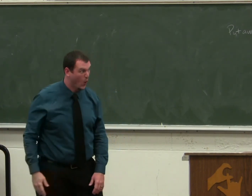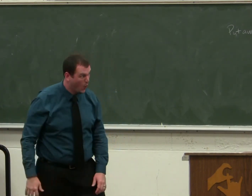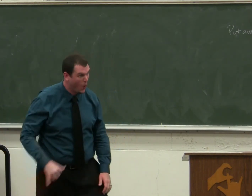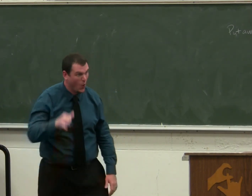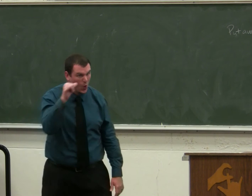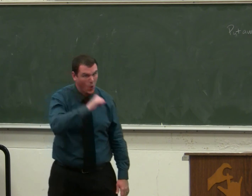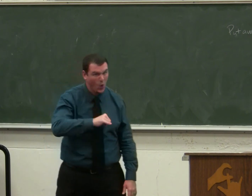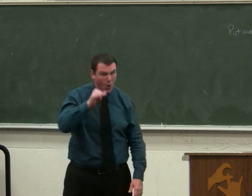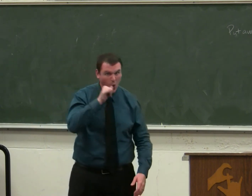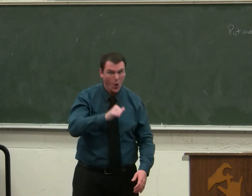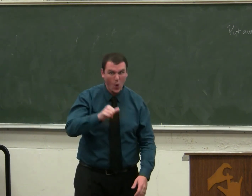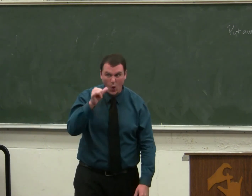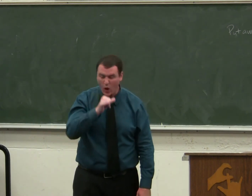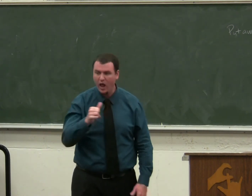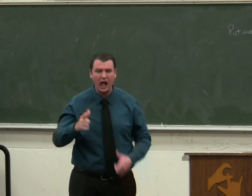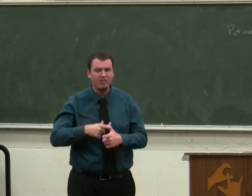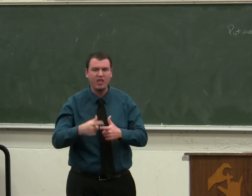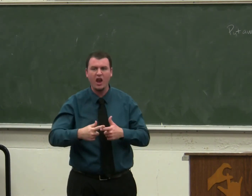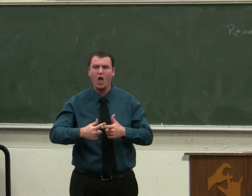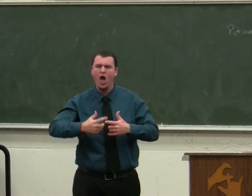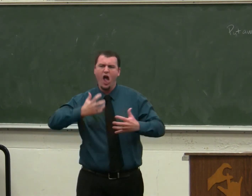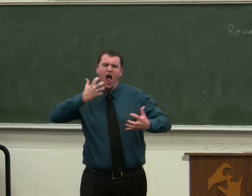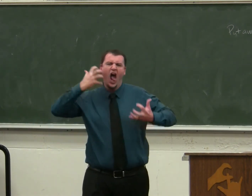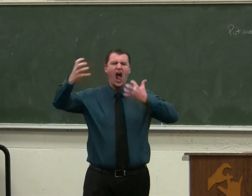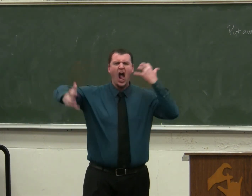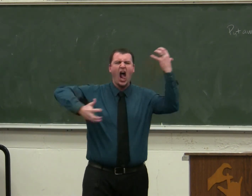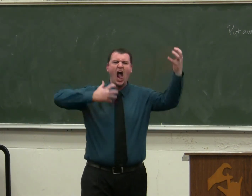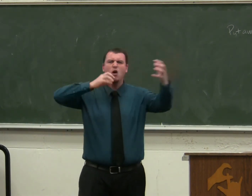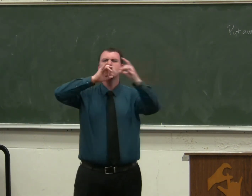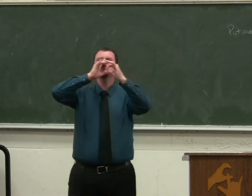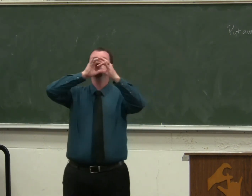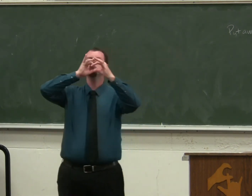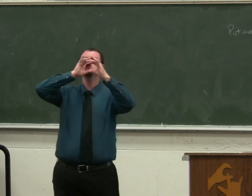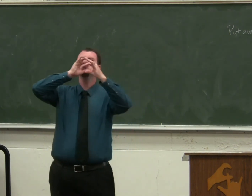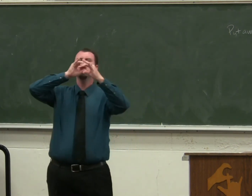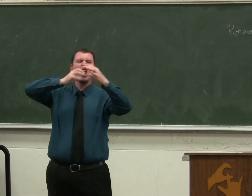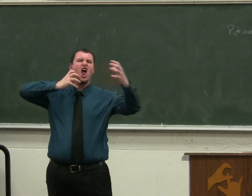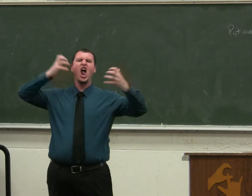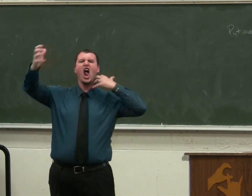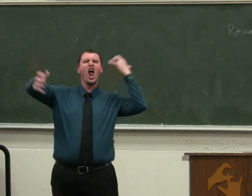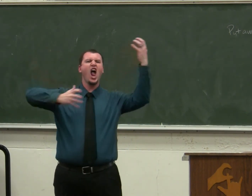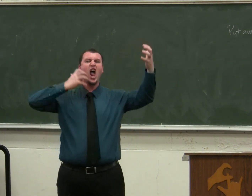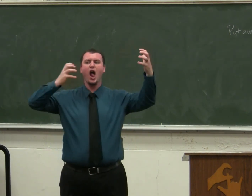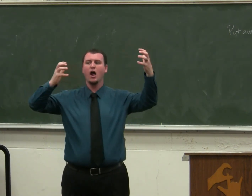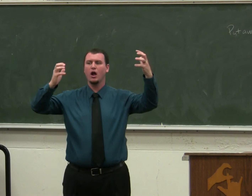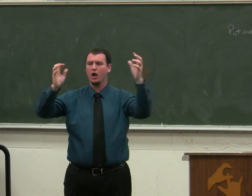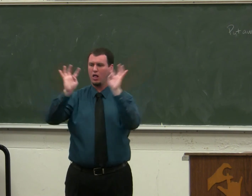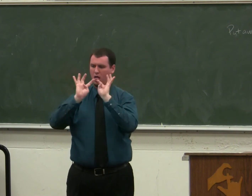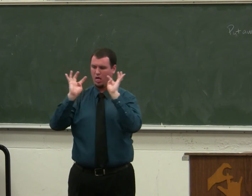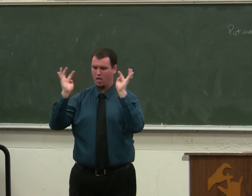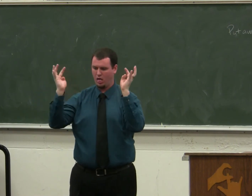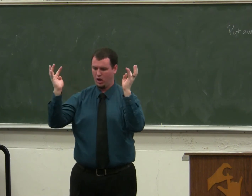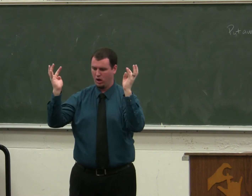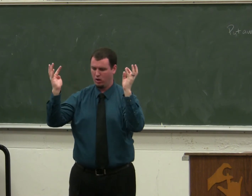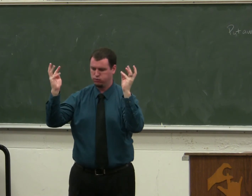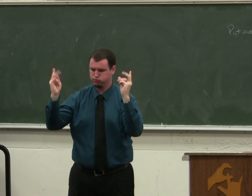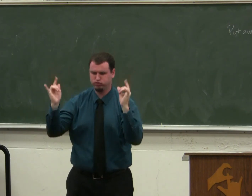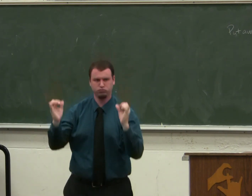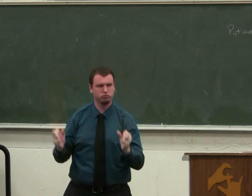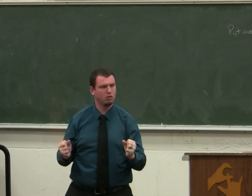7 times in a row they walked around the walls. And then they had to scream and play the trumpets real loud, and the